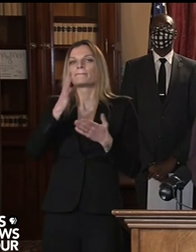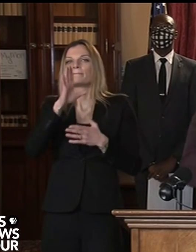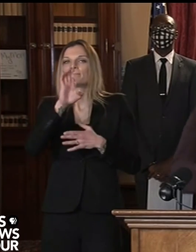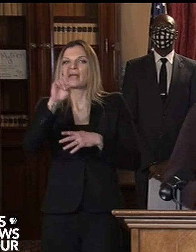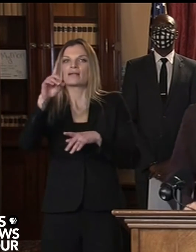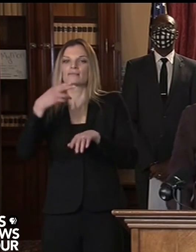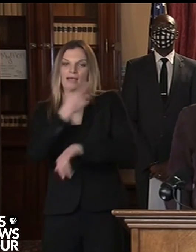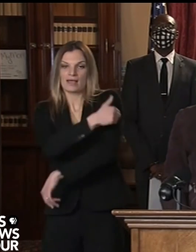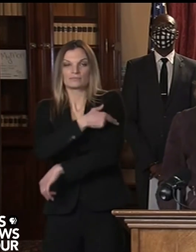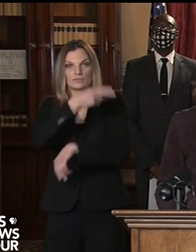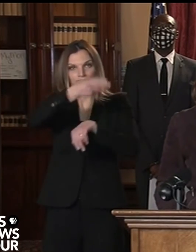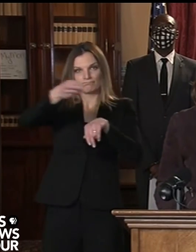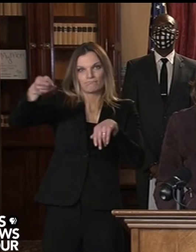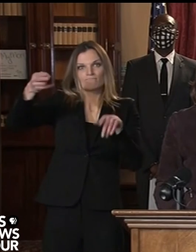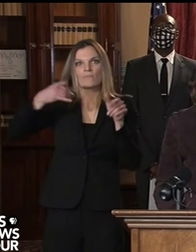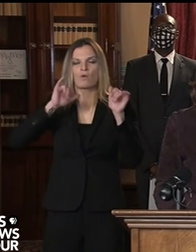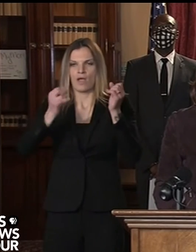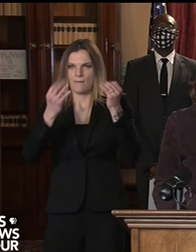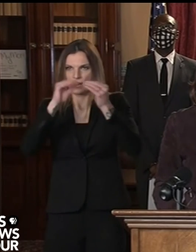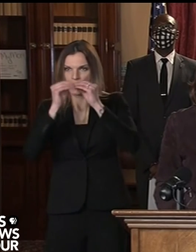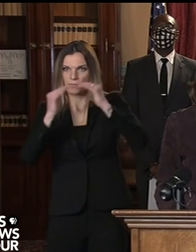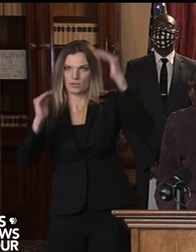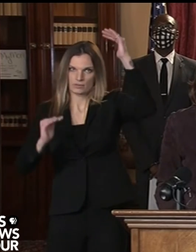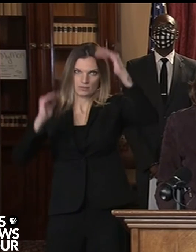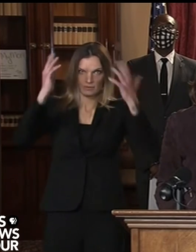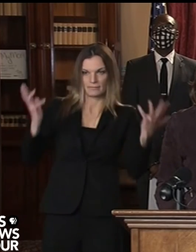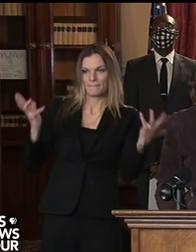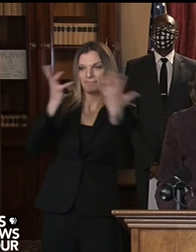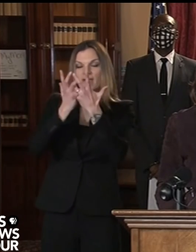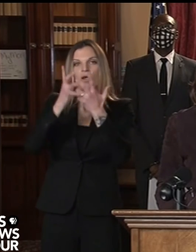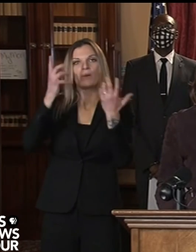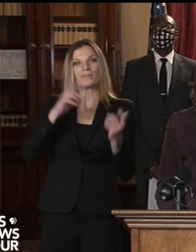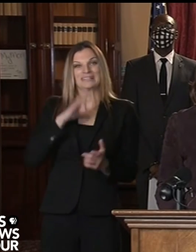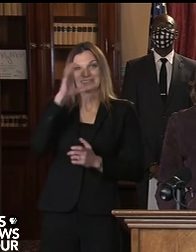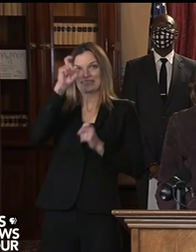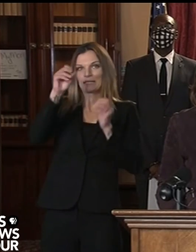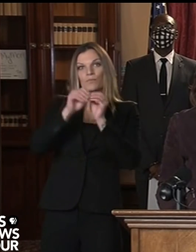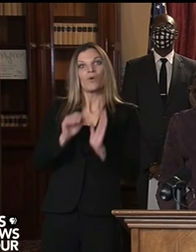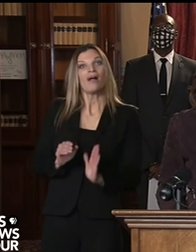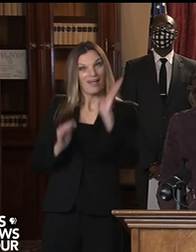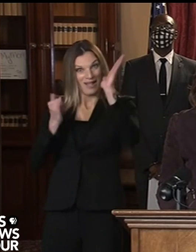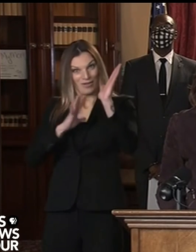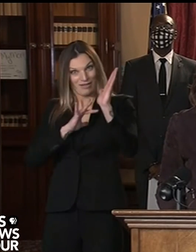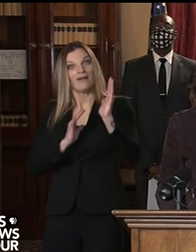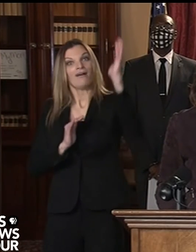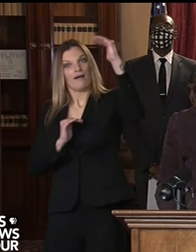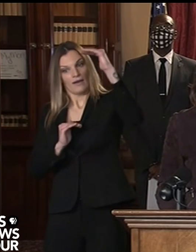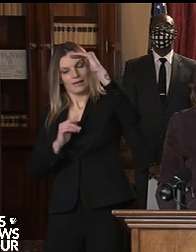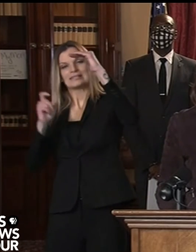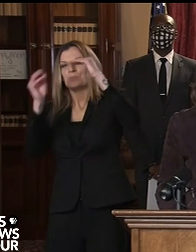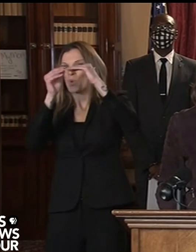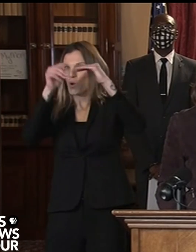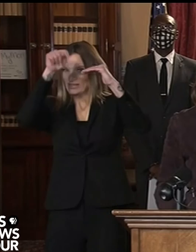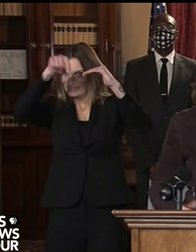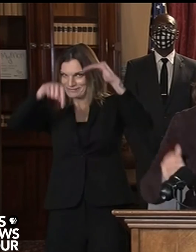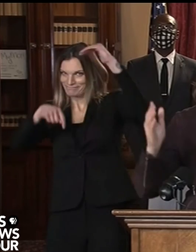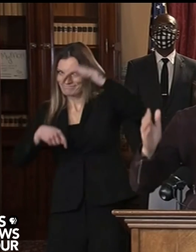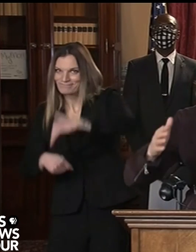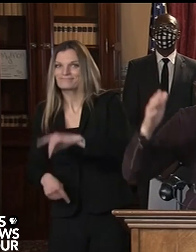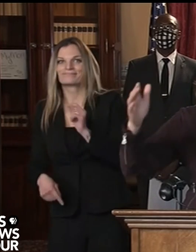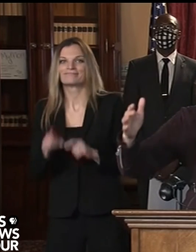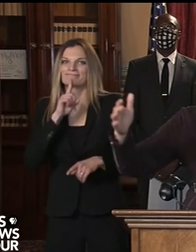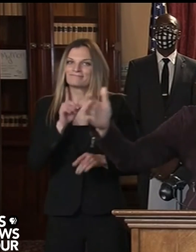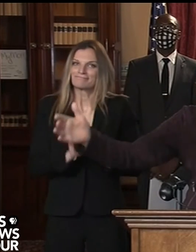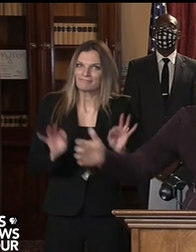curve, ultimately we need to bring it down. When you look at what's happening in states all around us, you look at other countries that are a